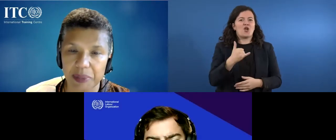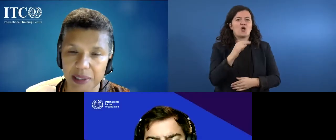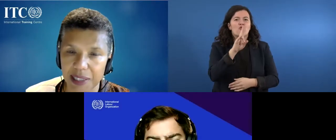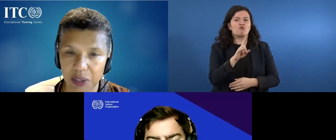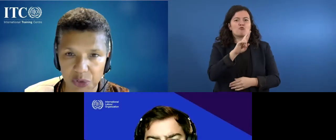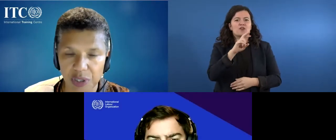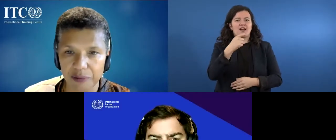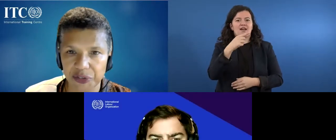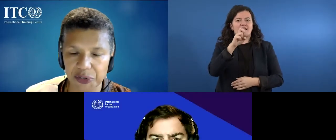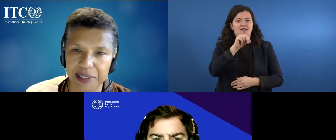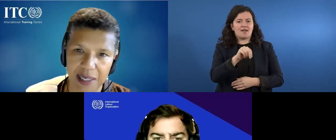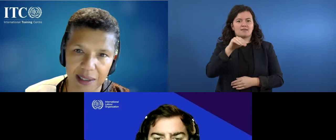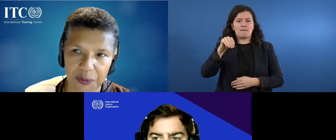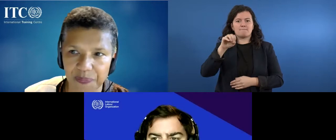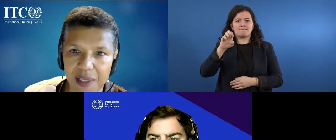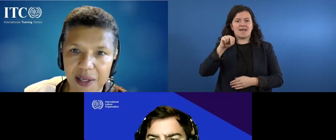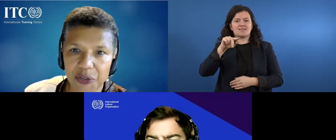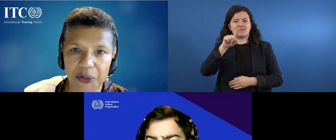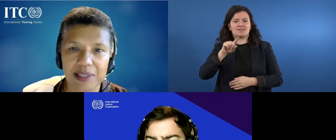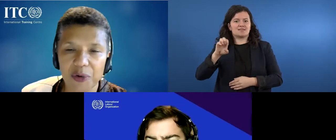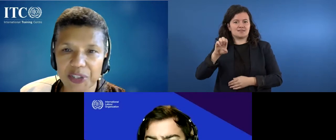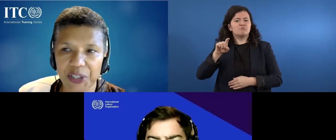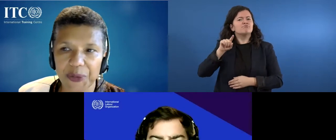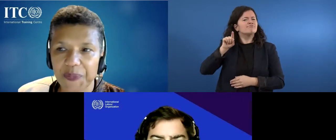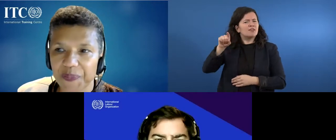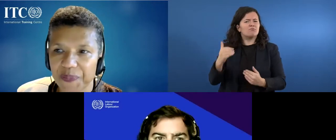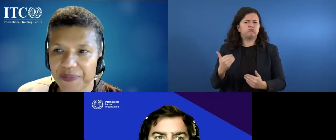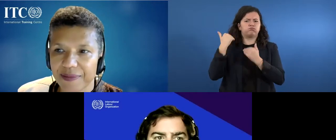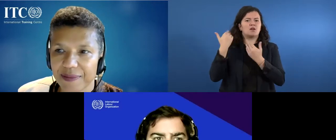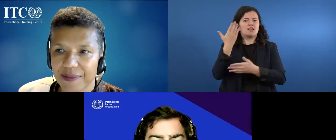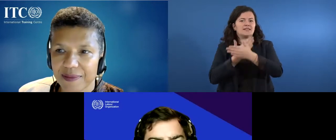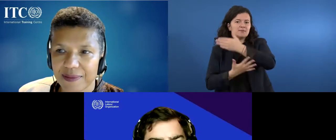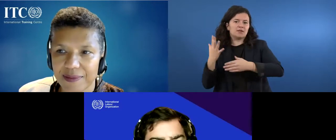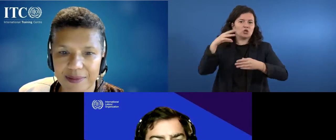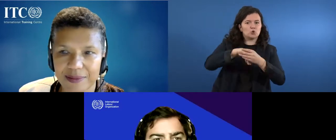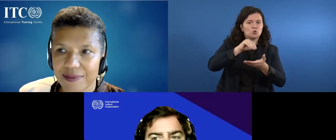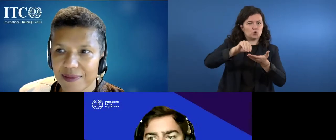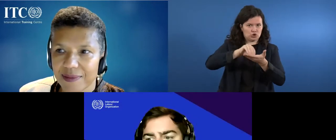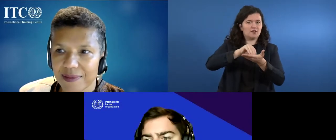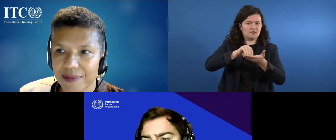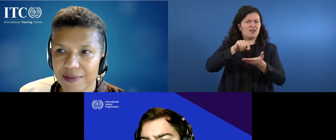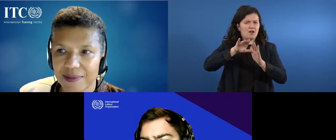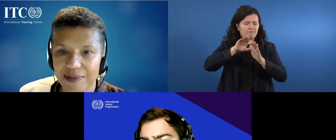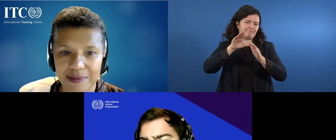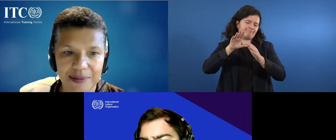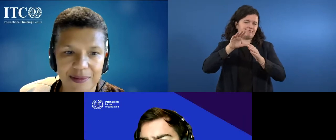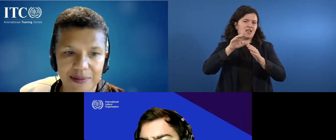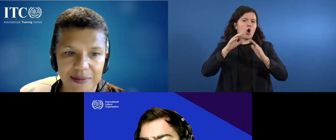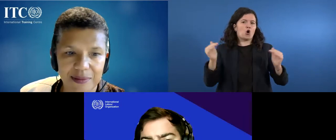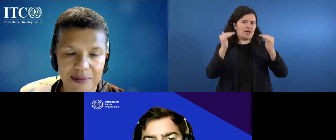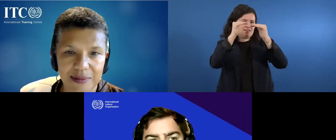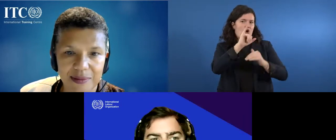the Disability Inclusion Officer in the ILO. Jürgen, over to you. Yeah, thank you very much, Giselle. And thank you very